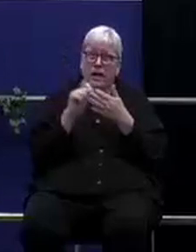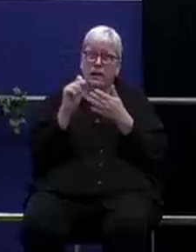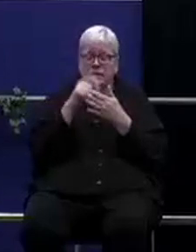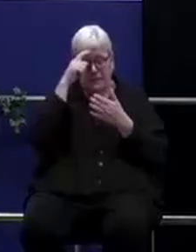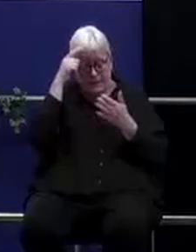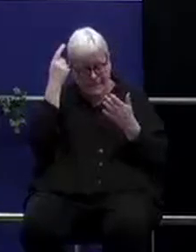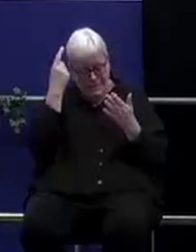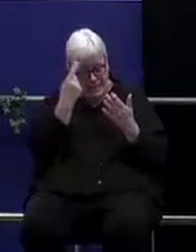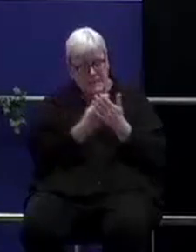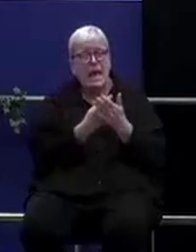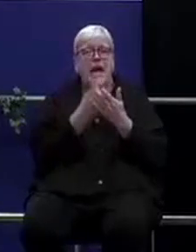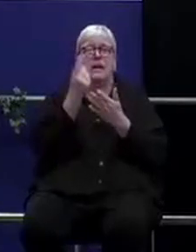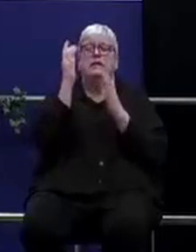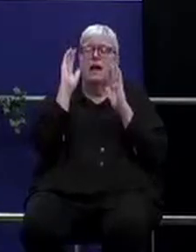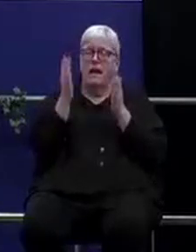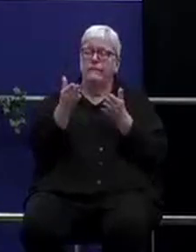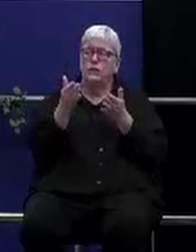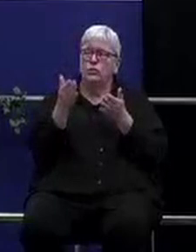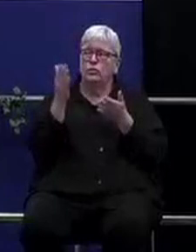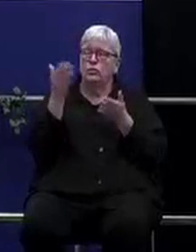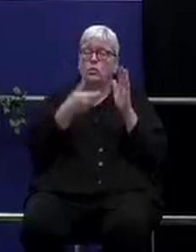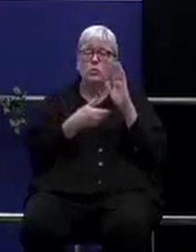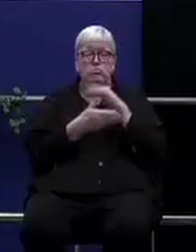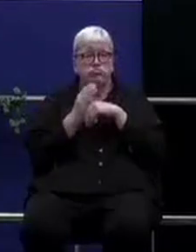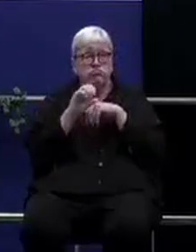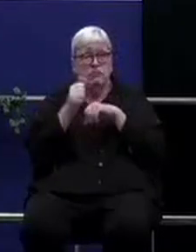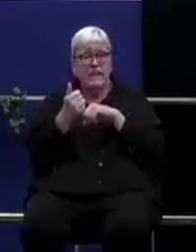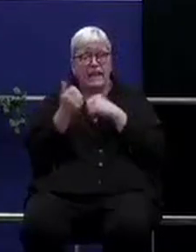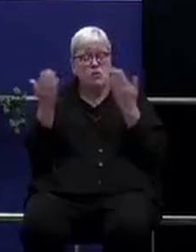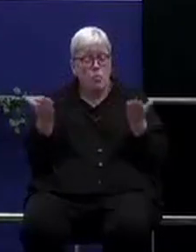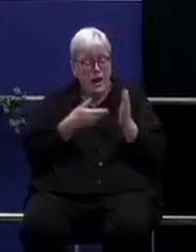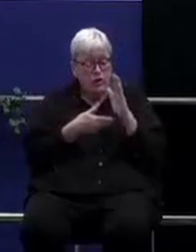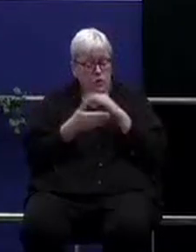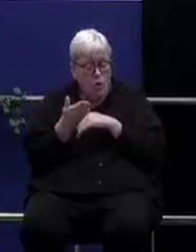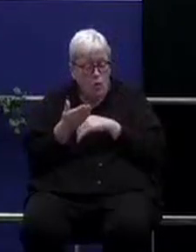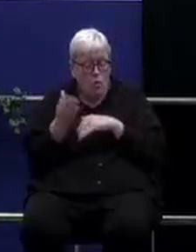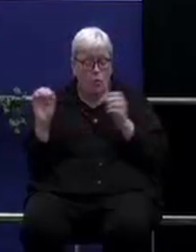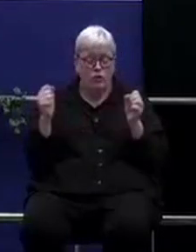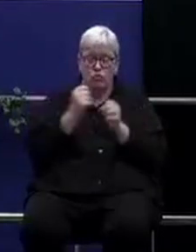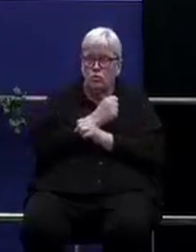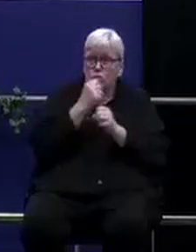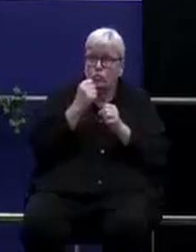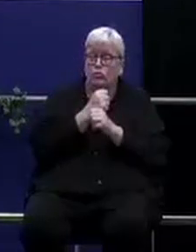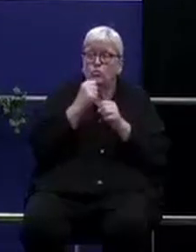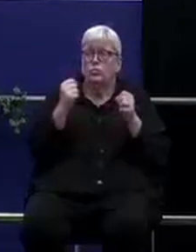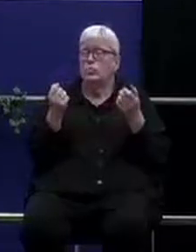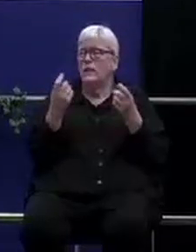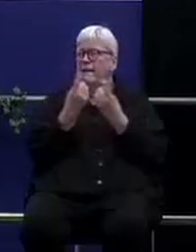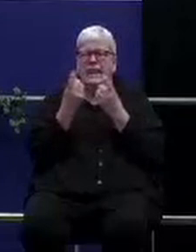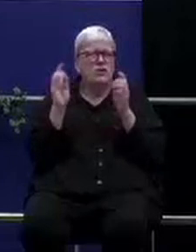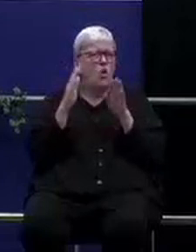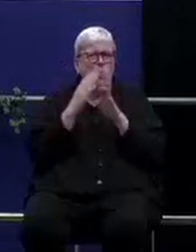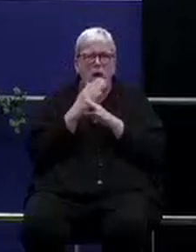decisions about the narrative, like where to go next and what to do with it, confronting things that weren't working? What were some of